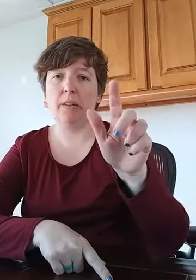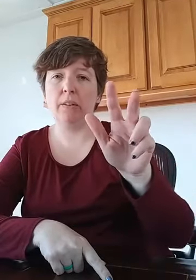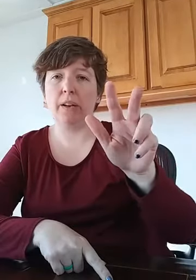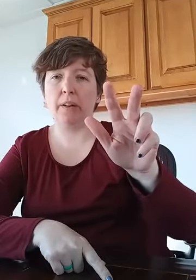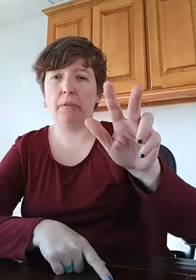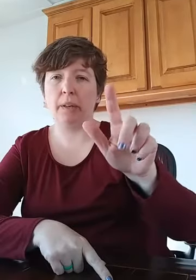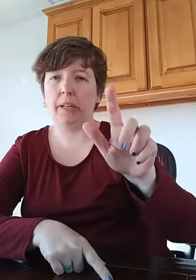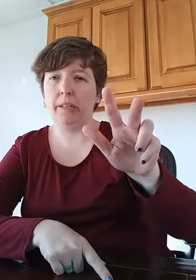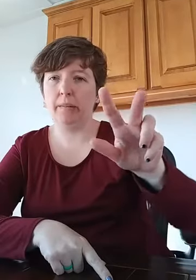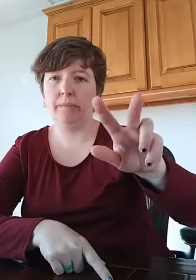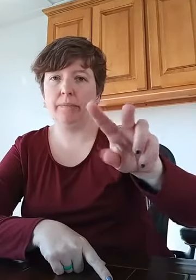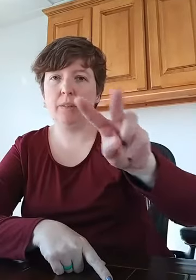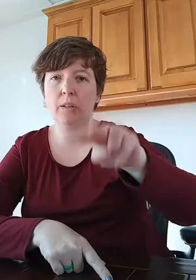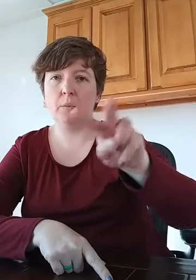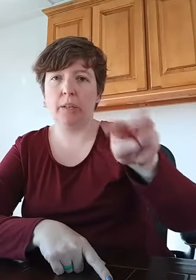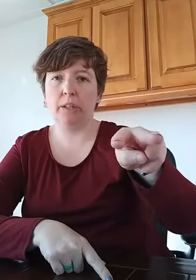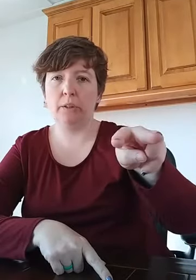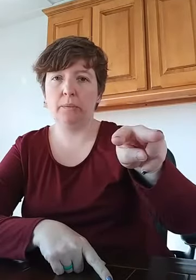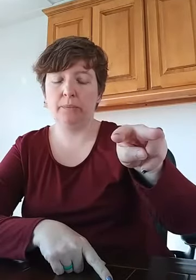like a 3, 22.